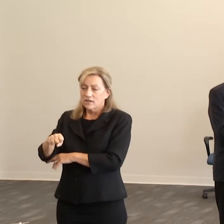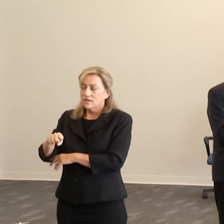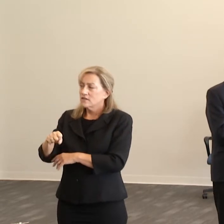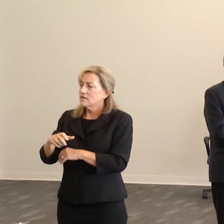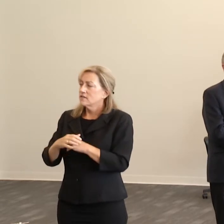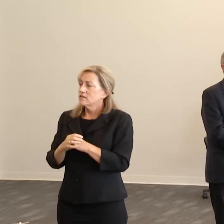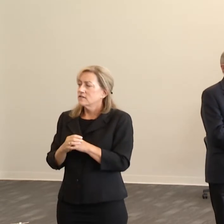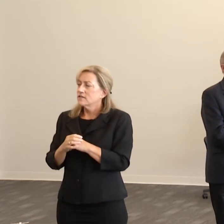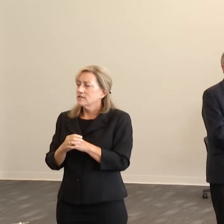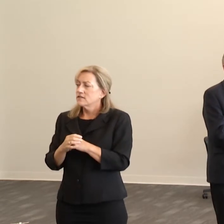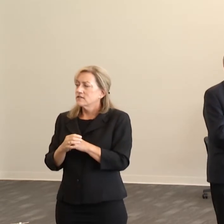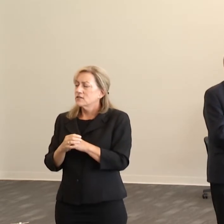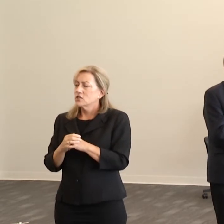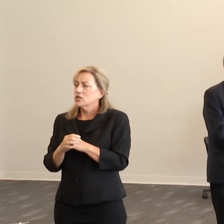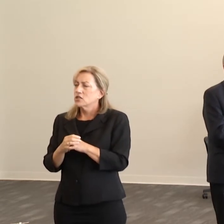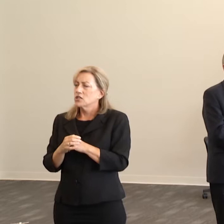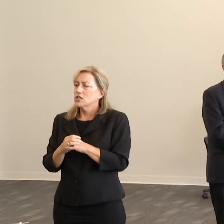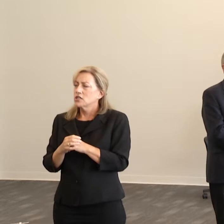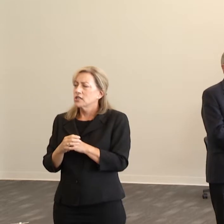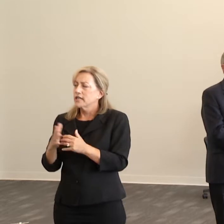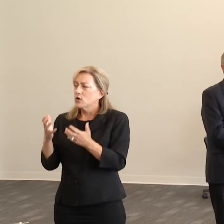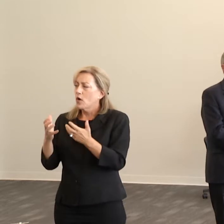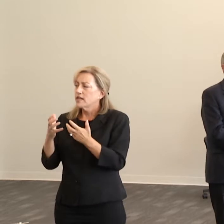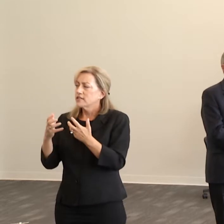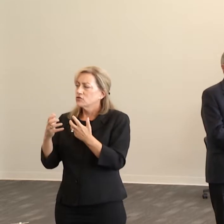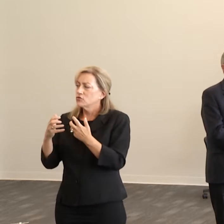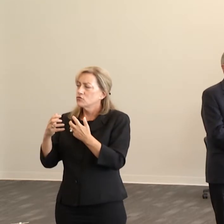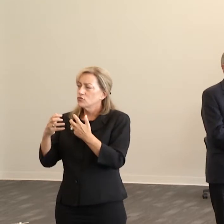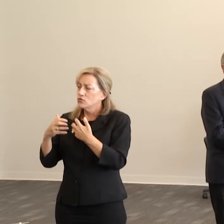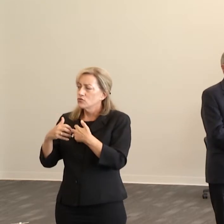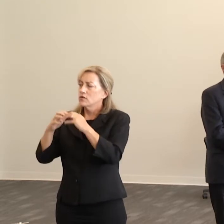service because he wanted to